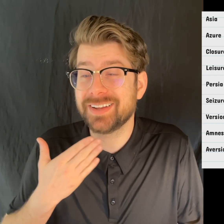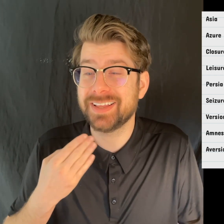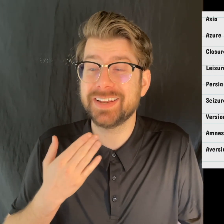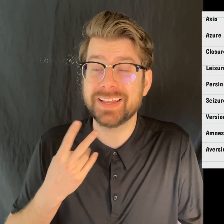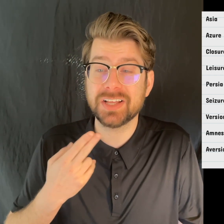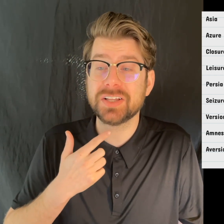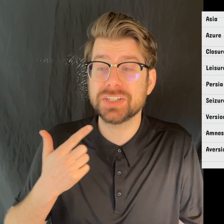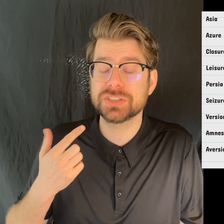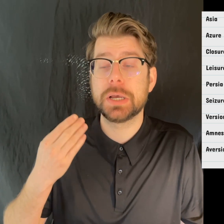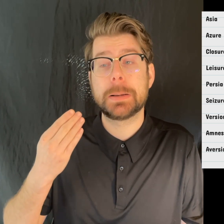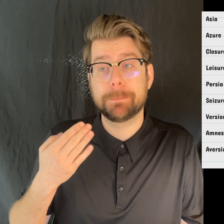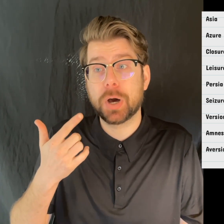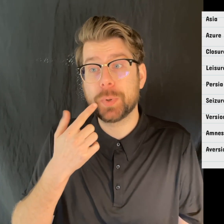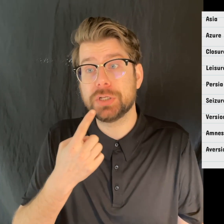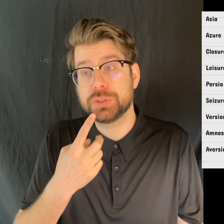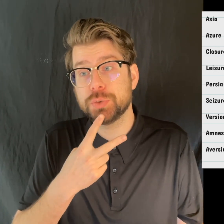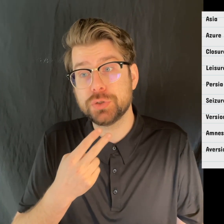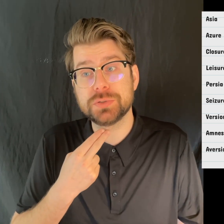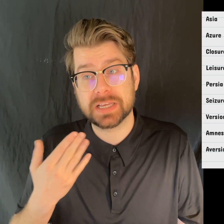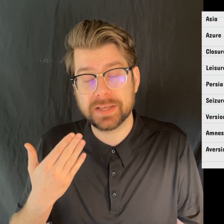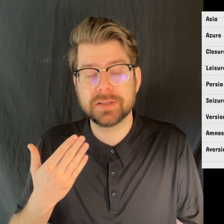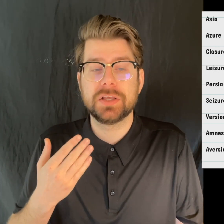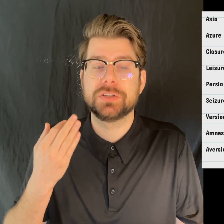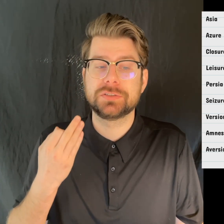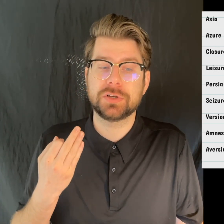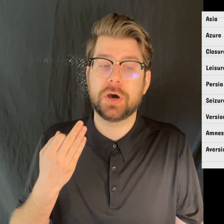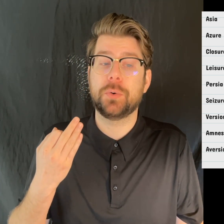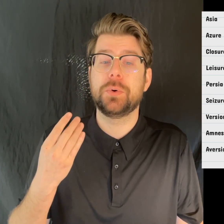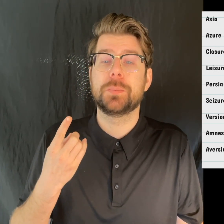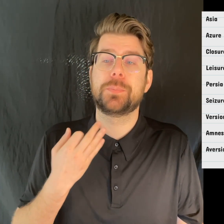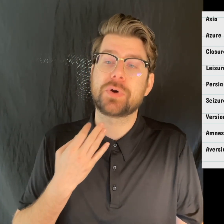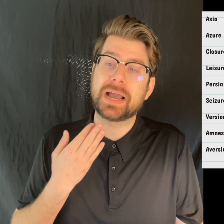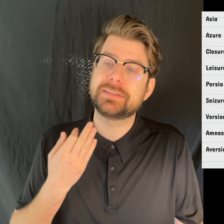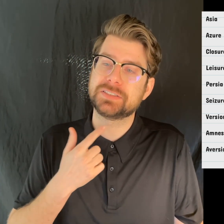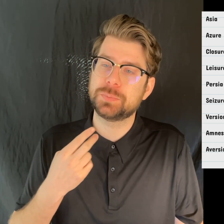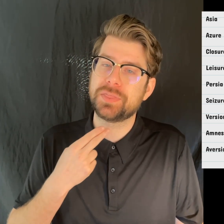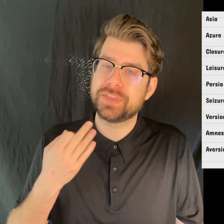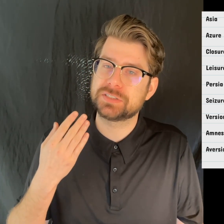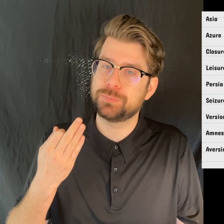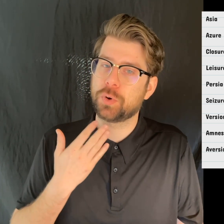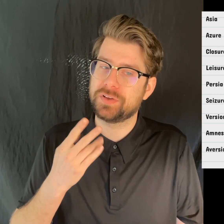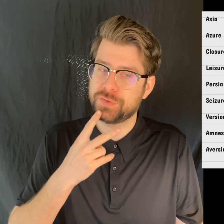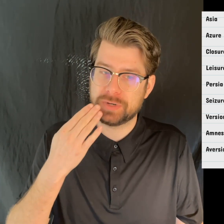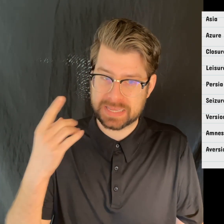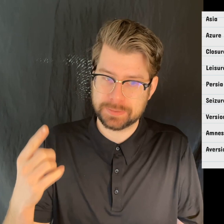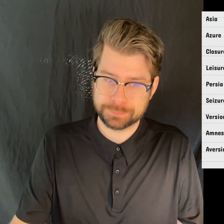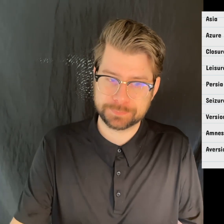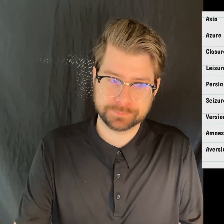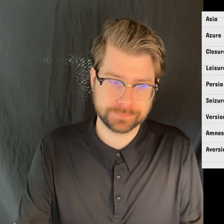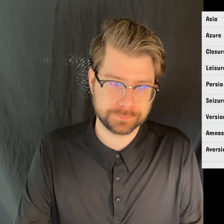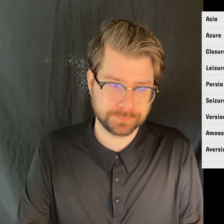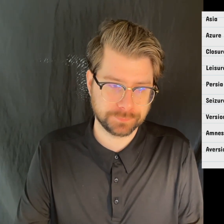in English, but we do use it, so practice with this more if you need.